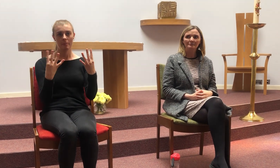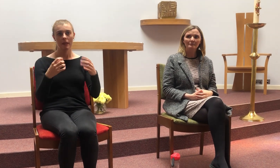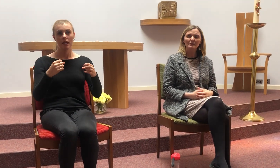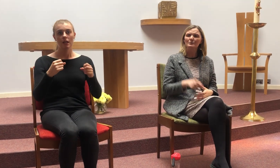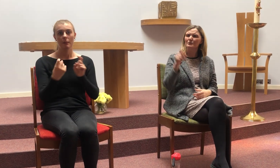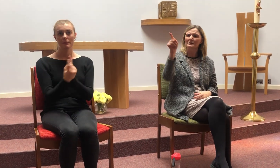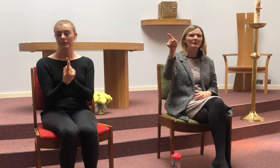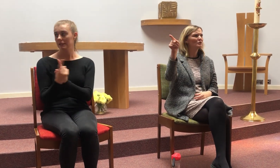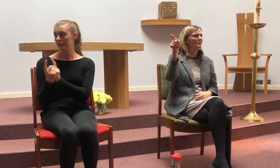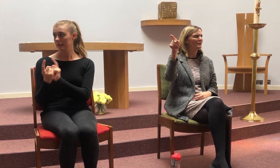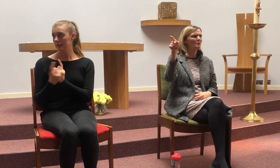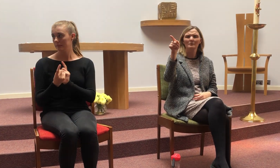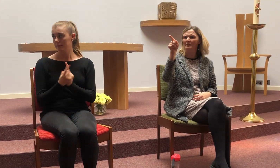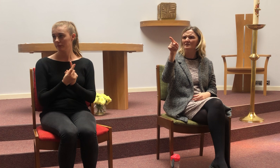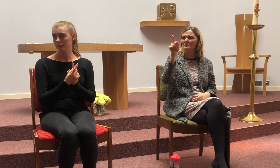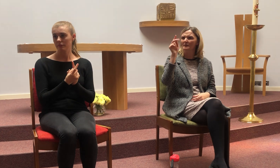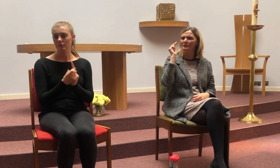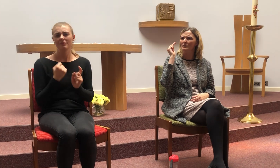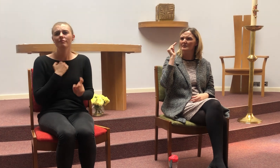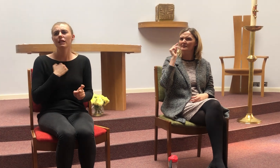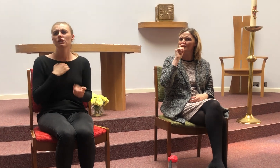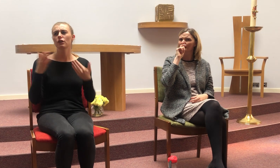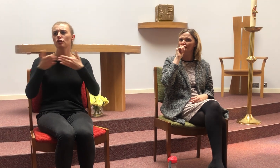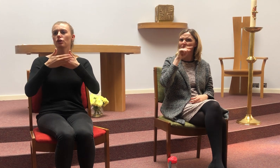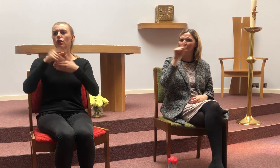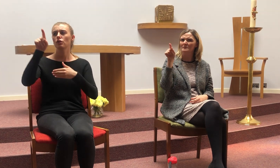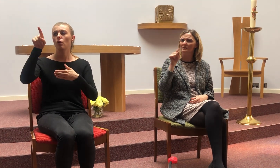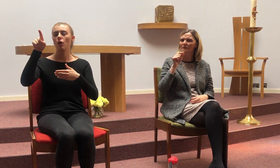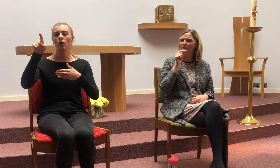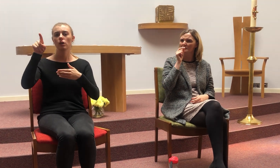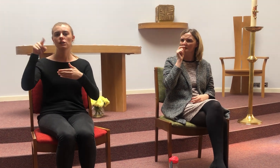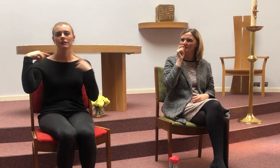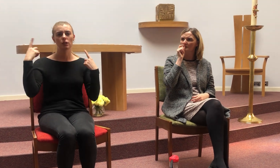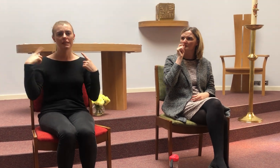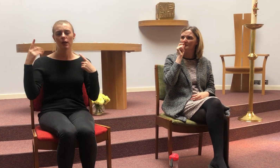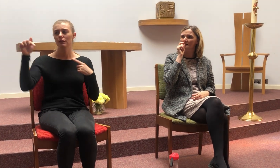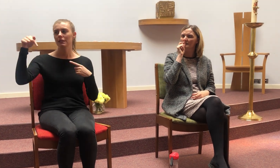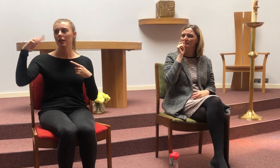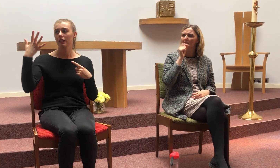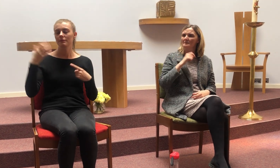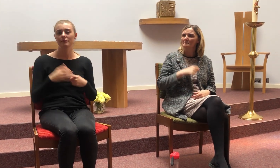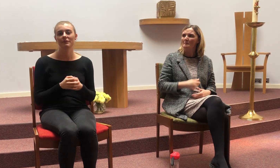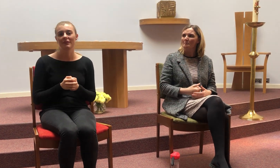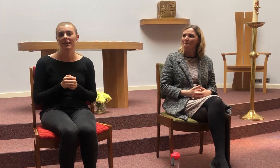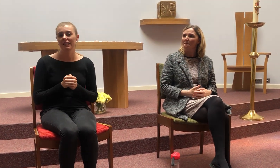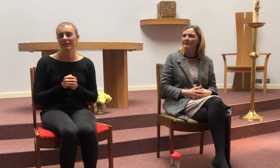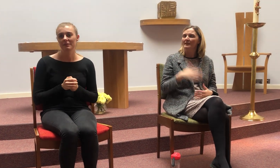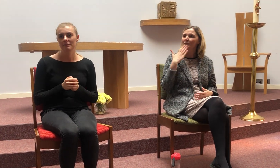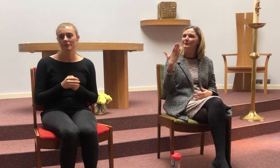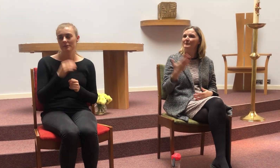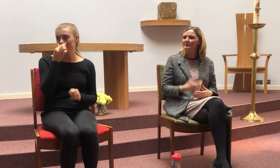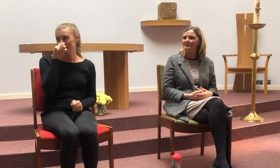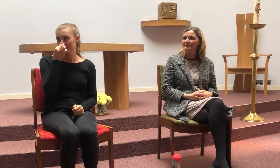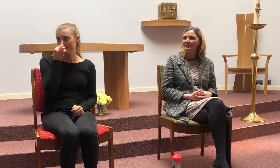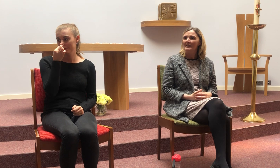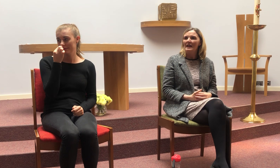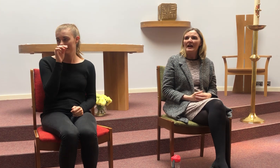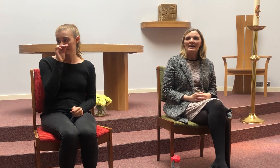way. Would somebody mind shutting that door, because it's a bit noisy, isn't it? And this room is not great for sound. Sorry. Thank